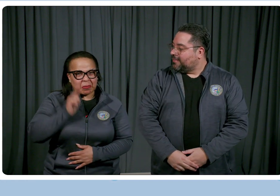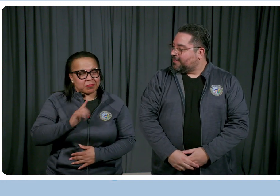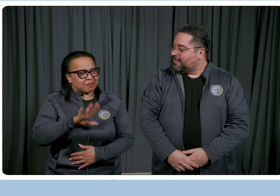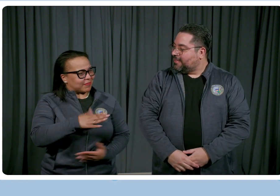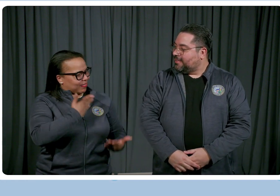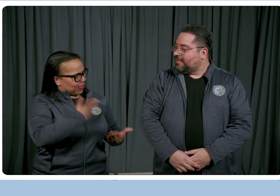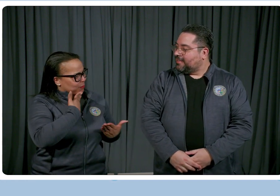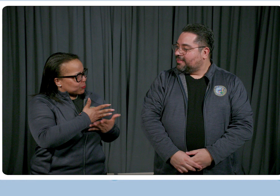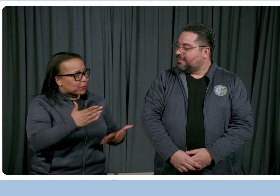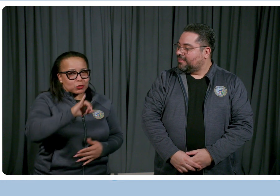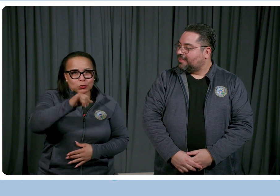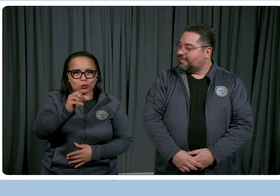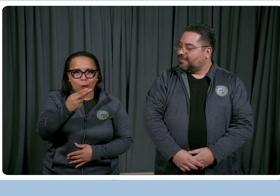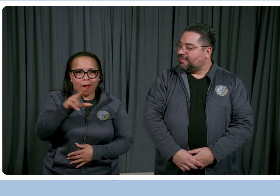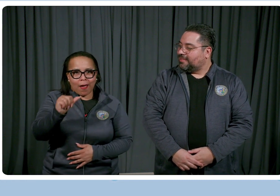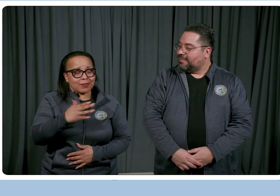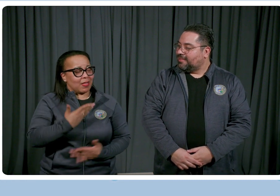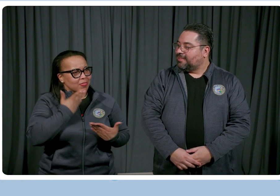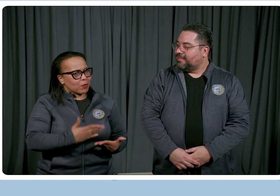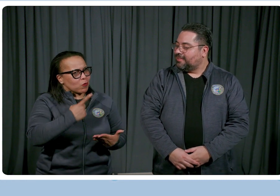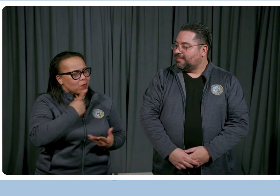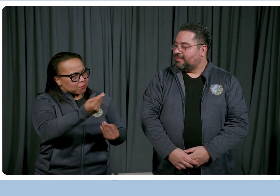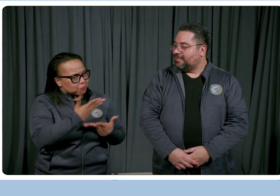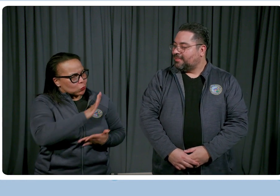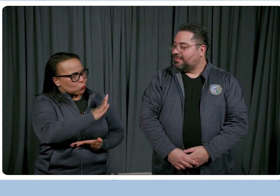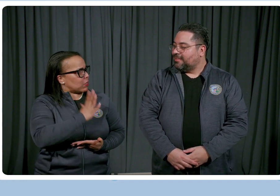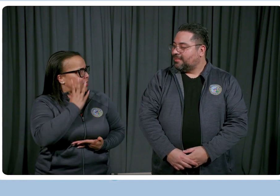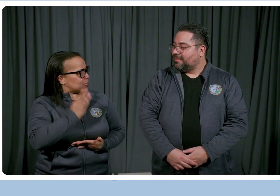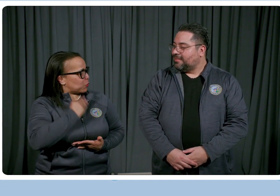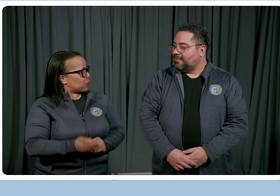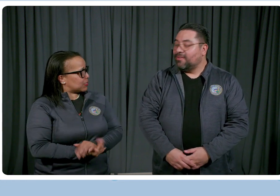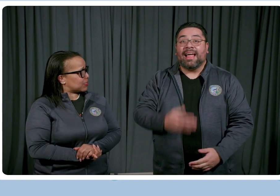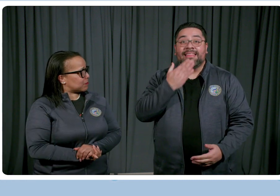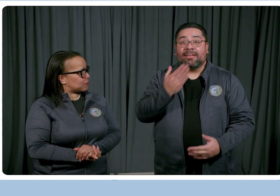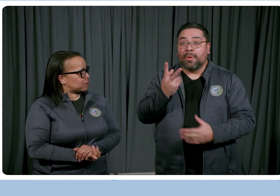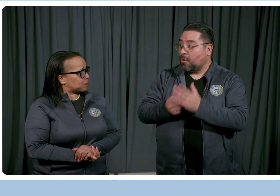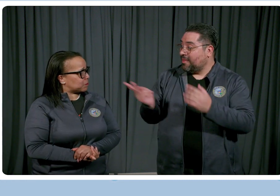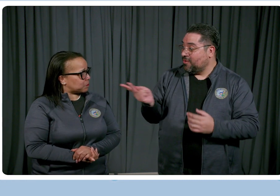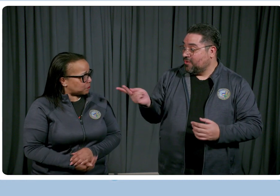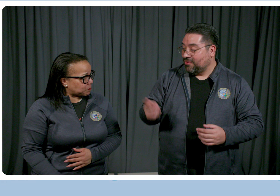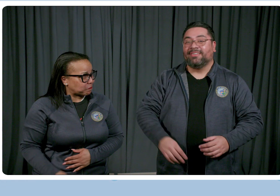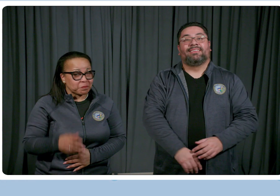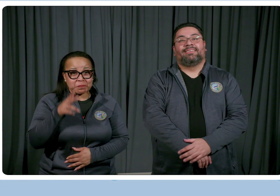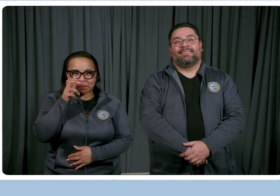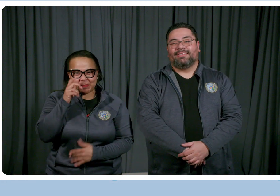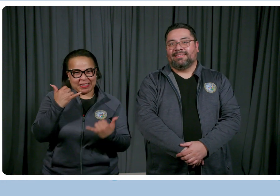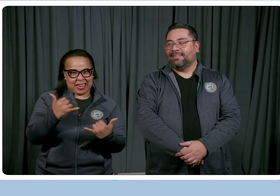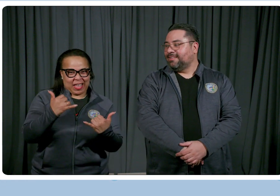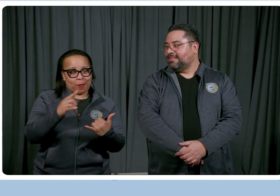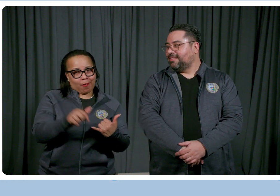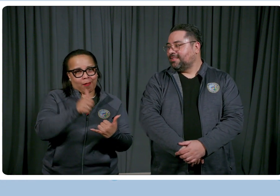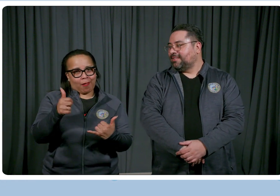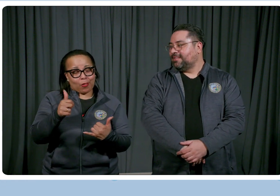you so much, Johanna. Thanks for spending time and sharing about your experience. Thank you both. So now we're here